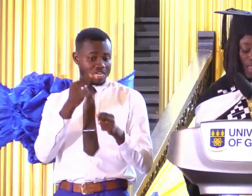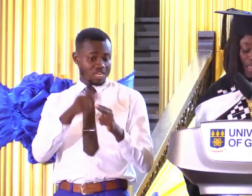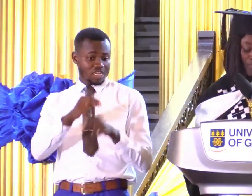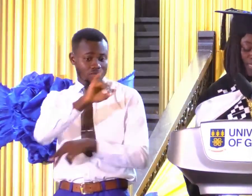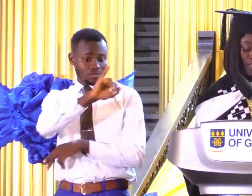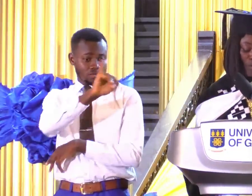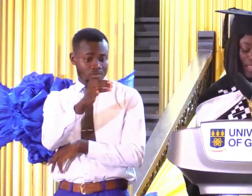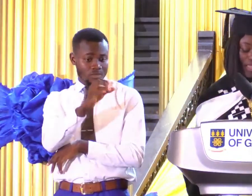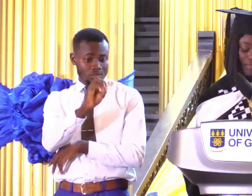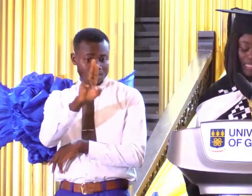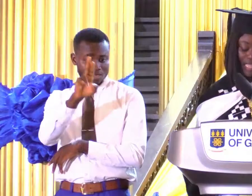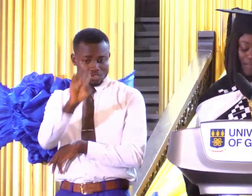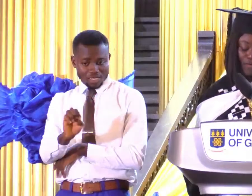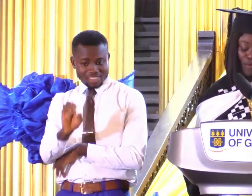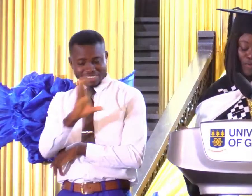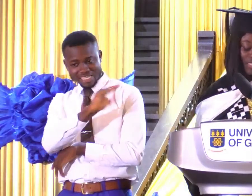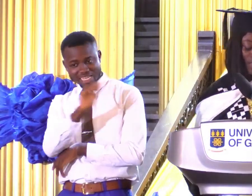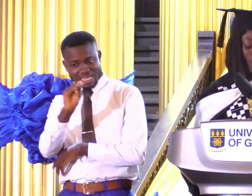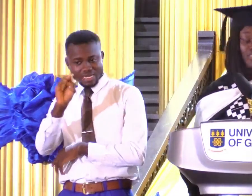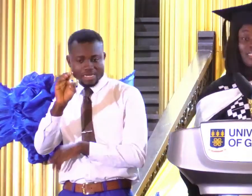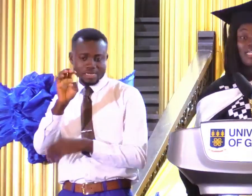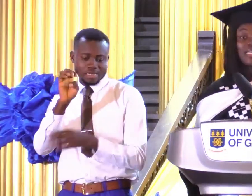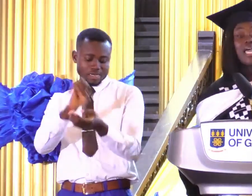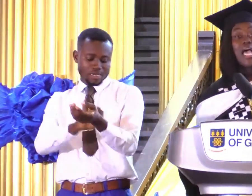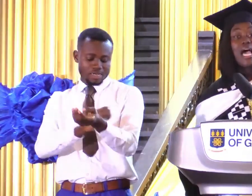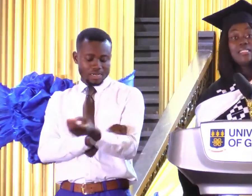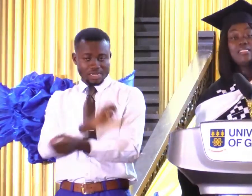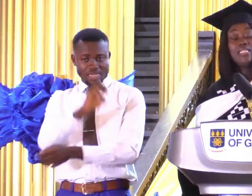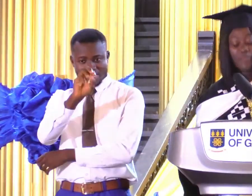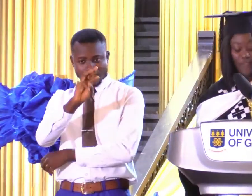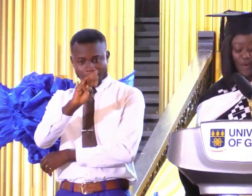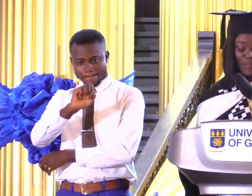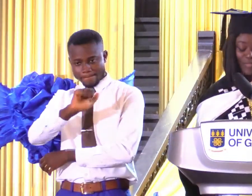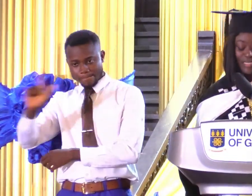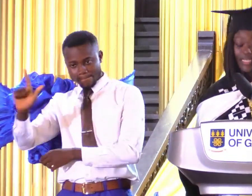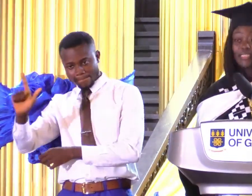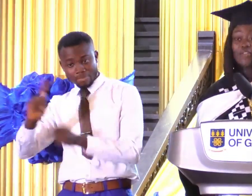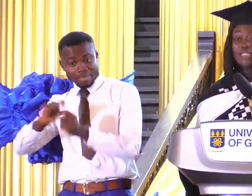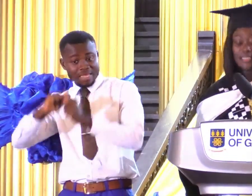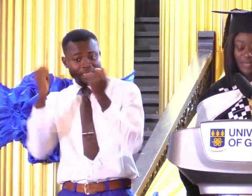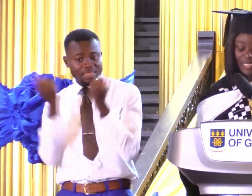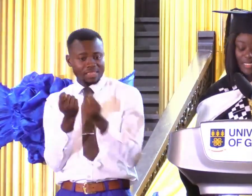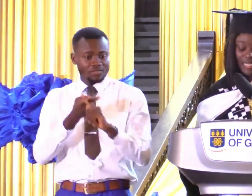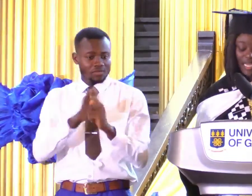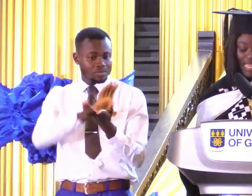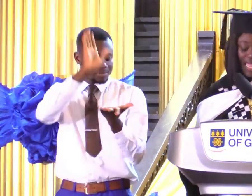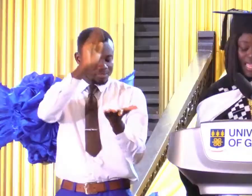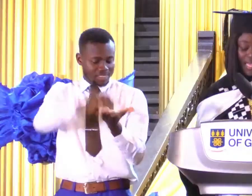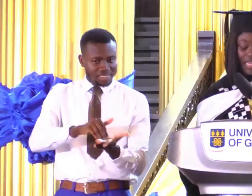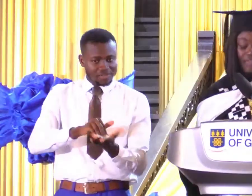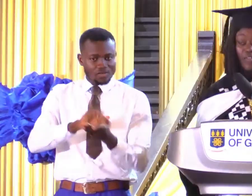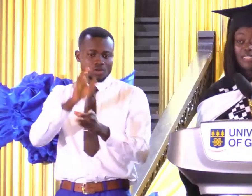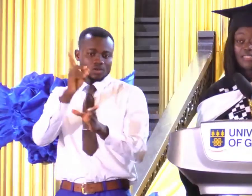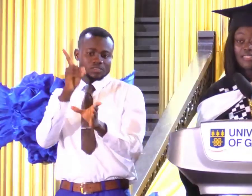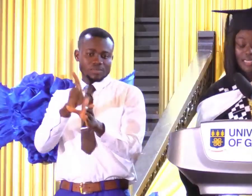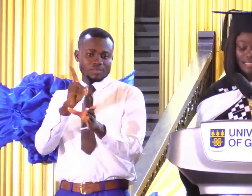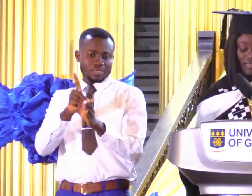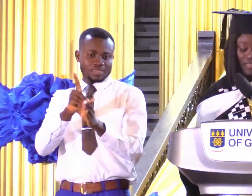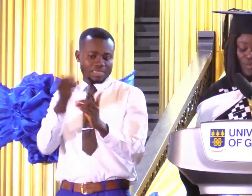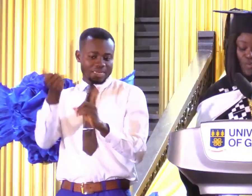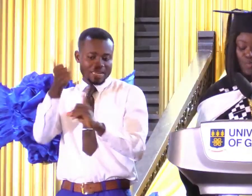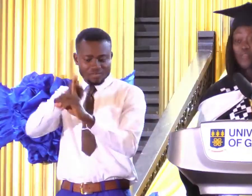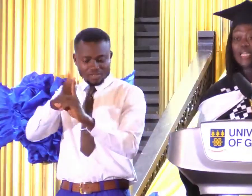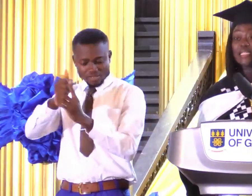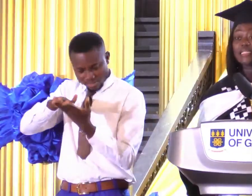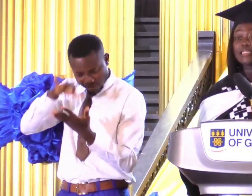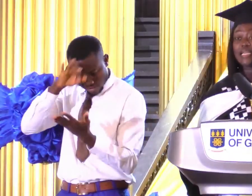Nyakwa Avebedo and Mr. Emmanuel Kwesiabuaje, our team from the Center for Disability and Advocacy Studies,